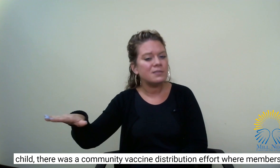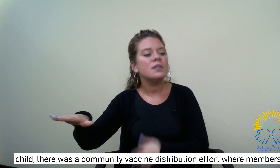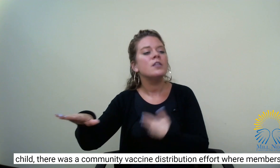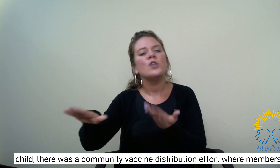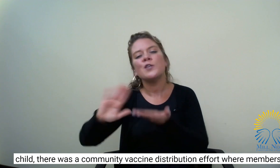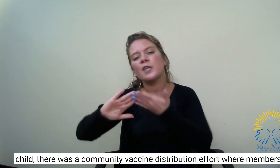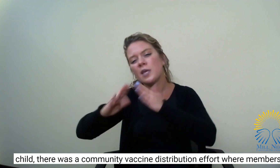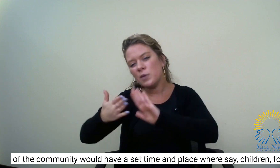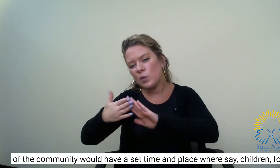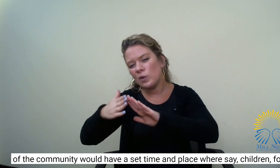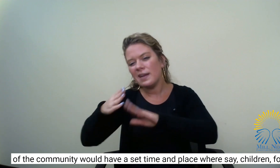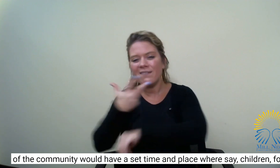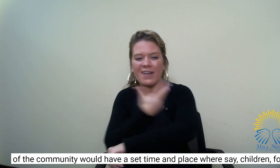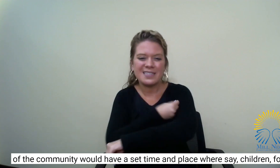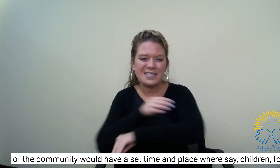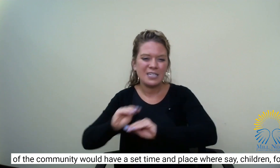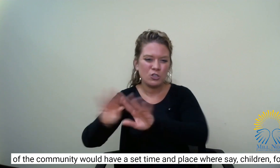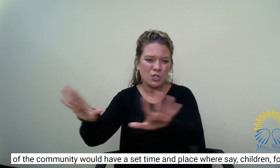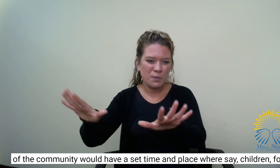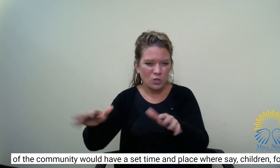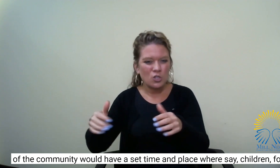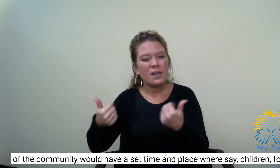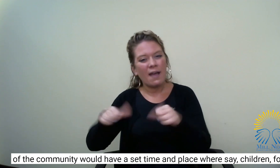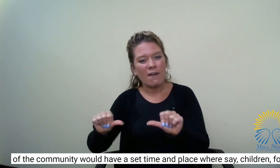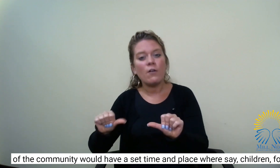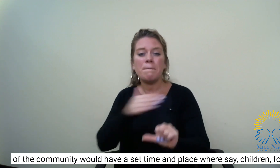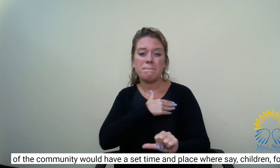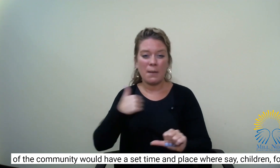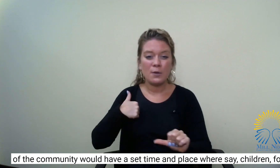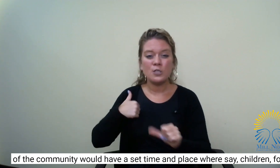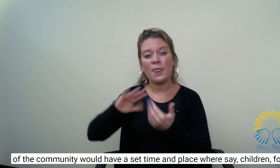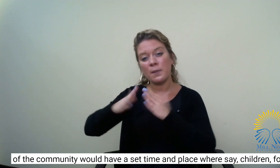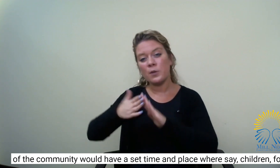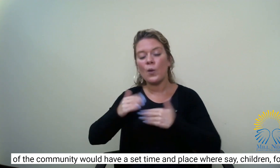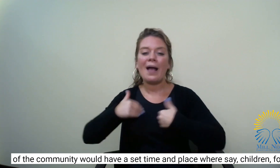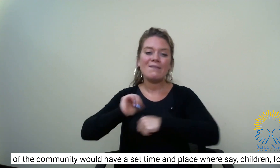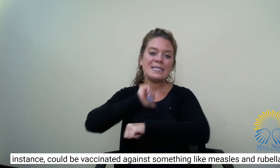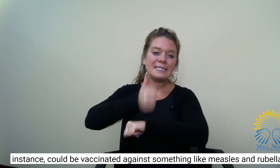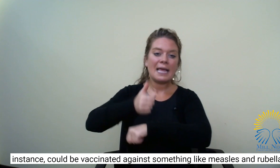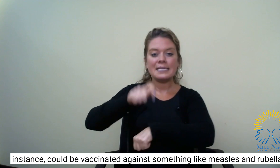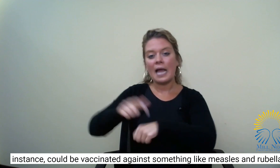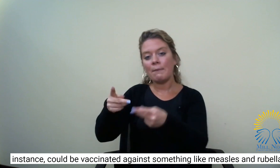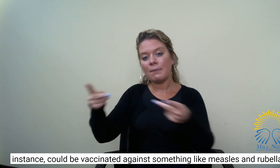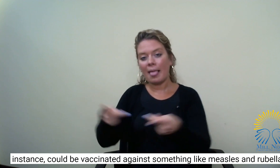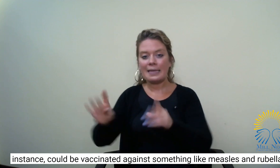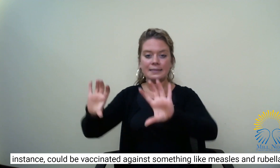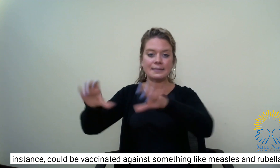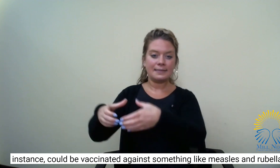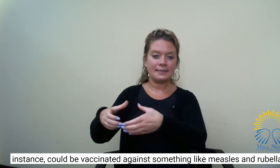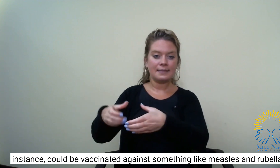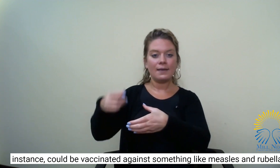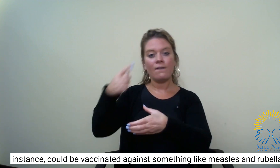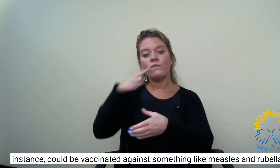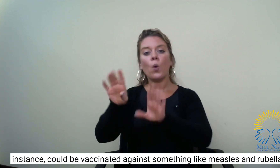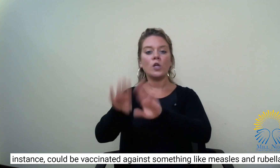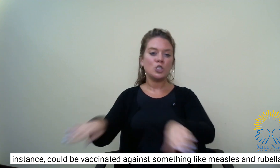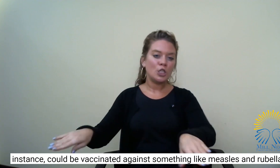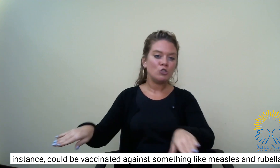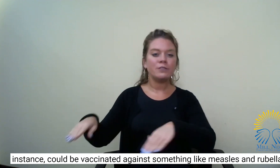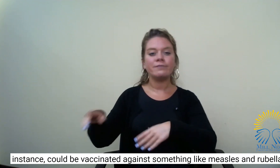effort where members of the community would have a set time and place where, say, children, for instance, can be vaccinated against something like measles and